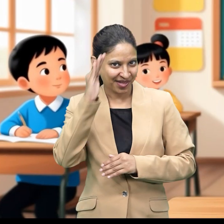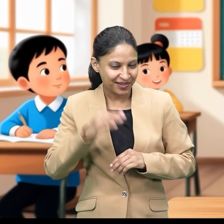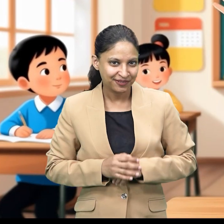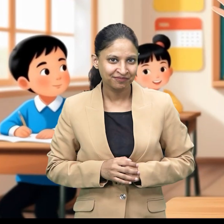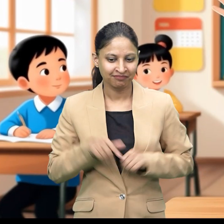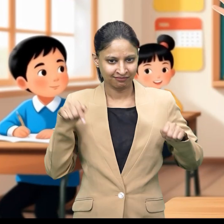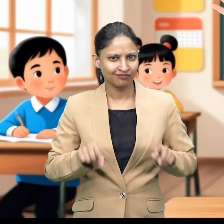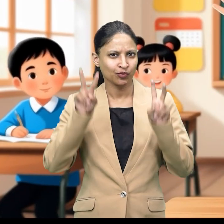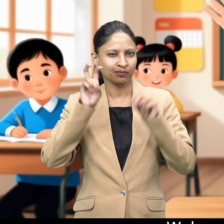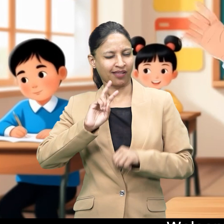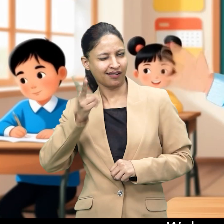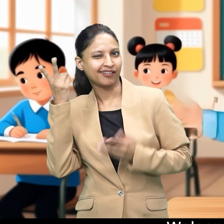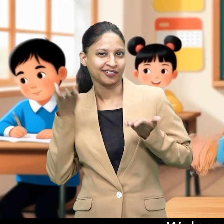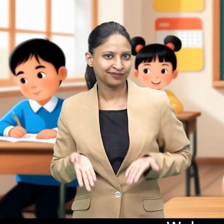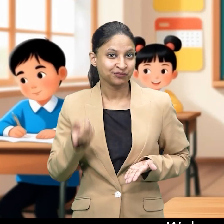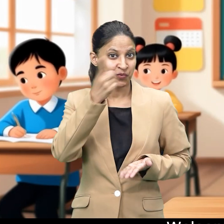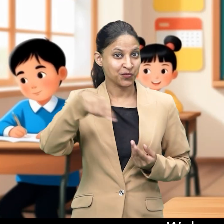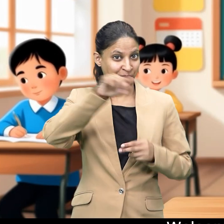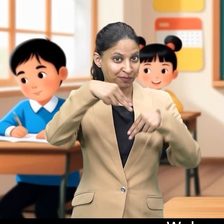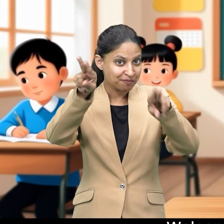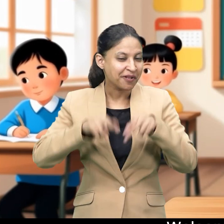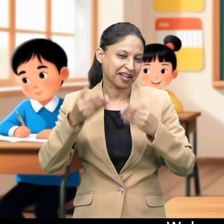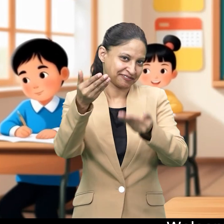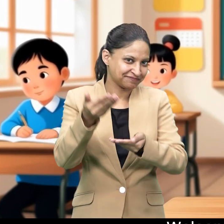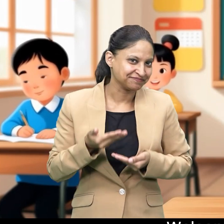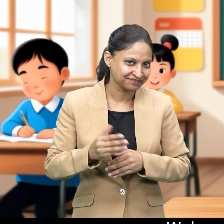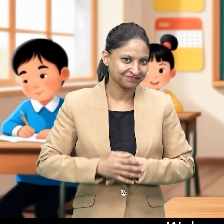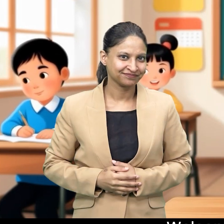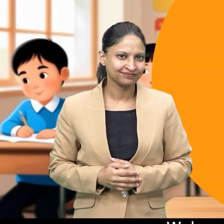children, welcome back to another session.